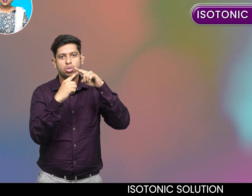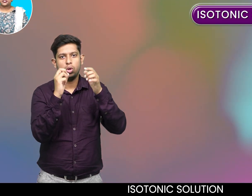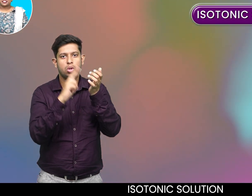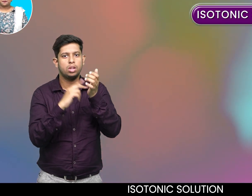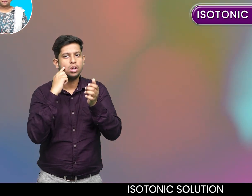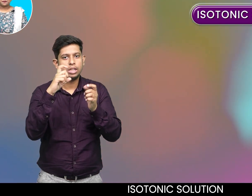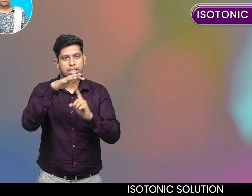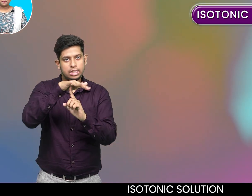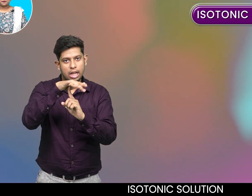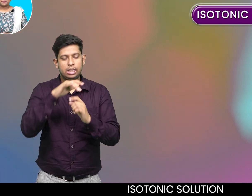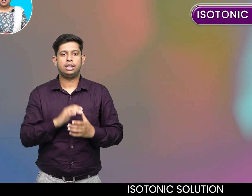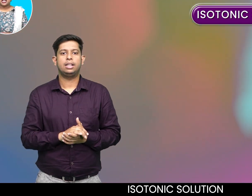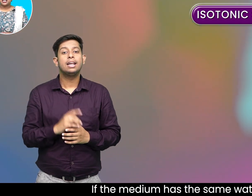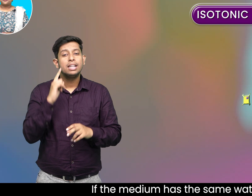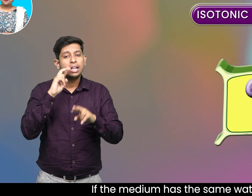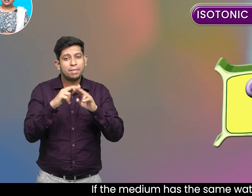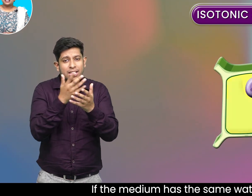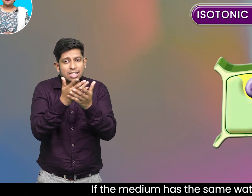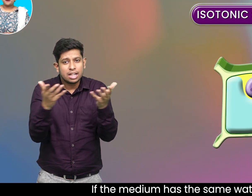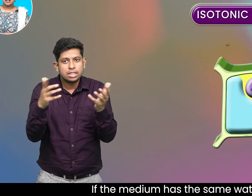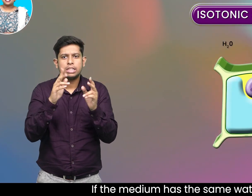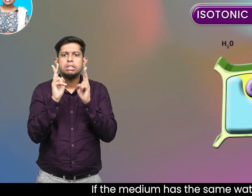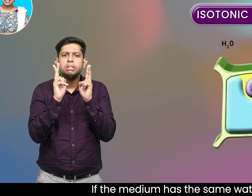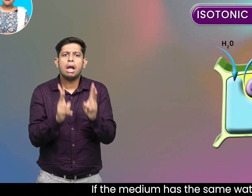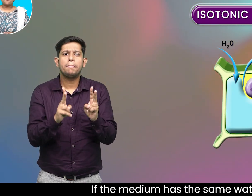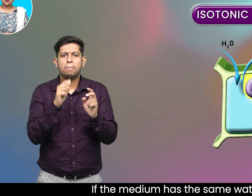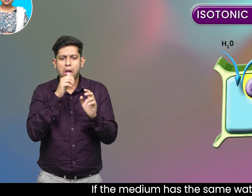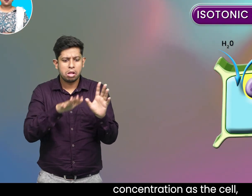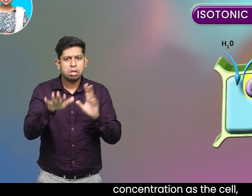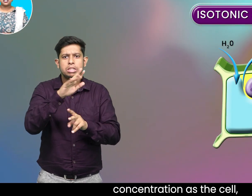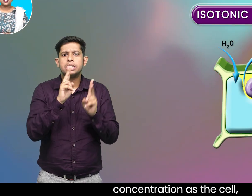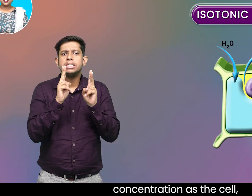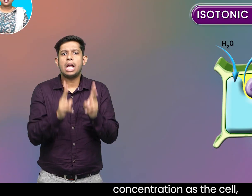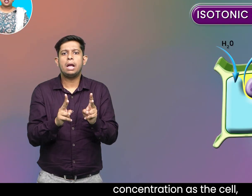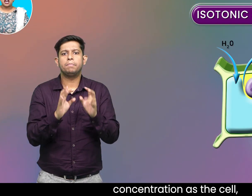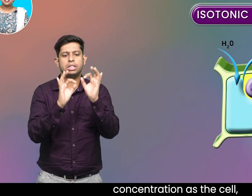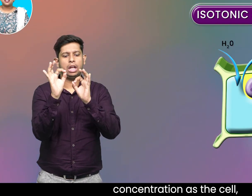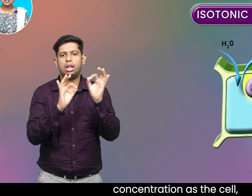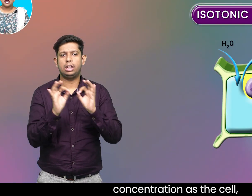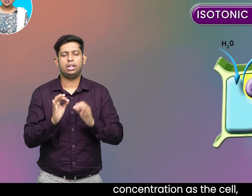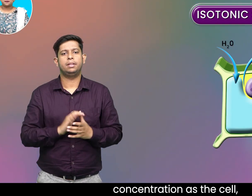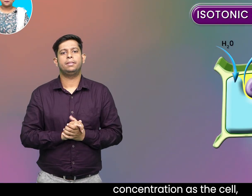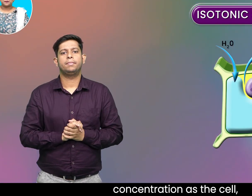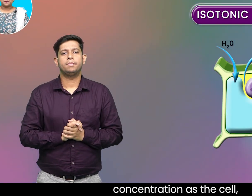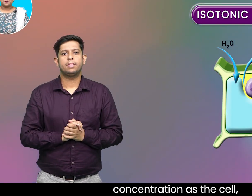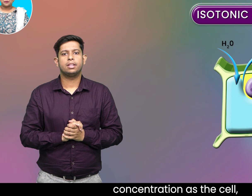Isotonic solution. If the medium has the same water concentration as the